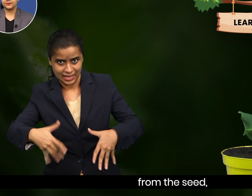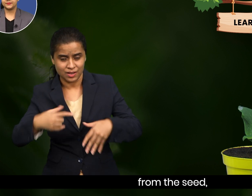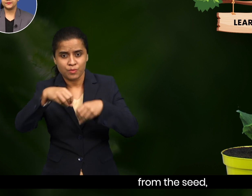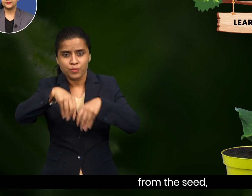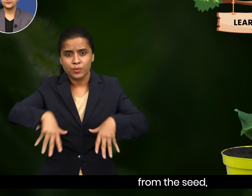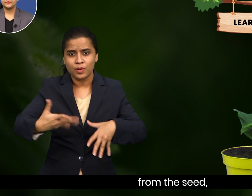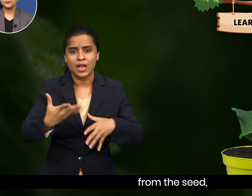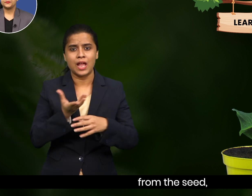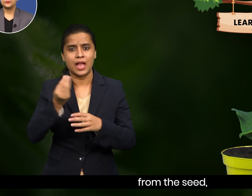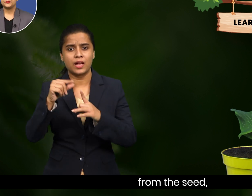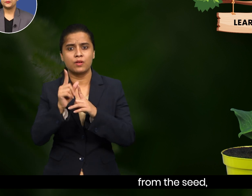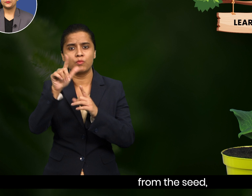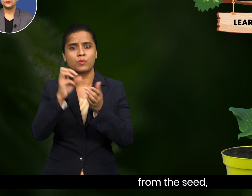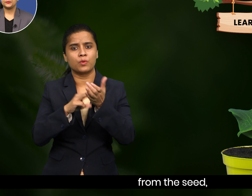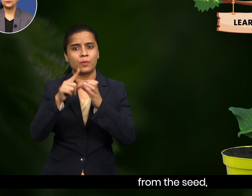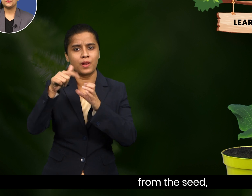seed.